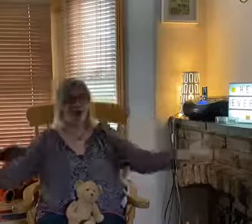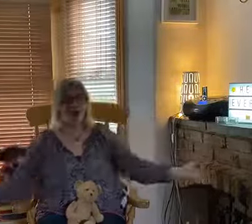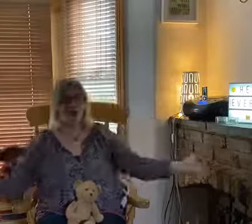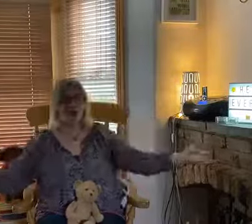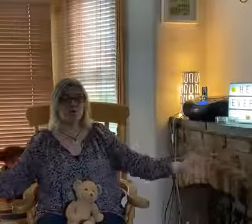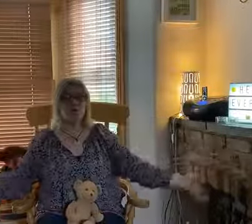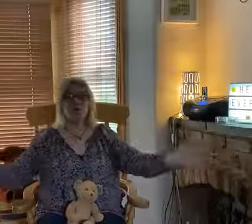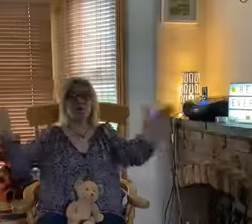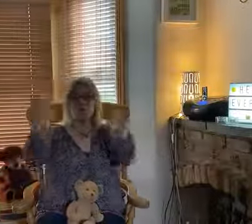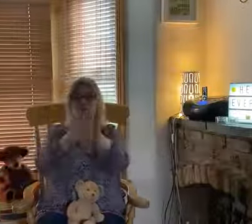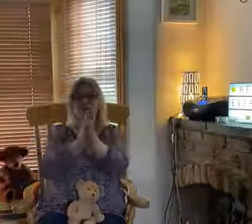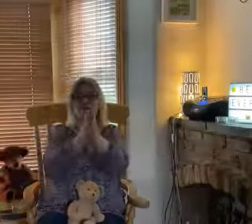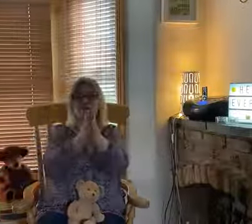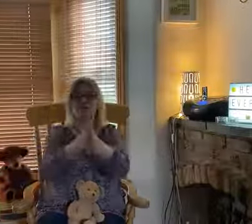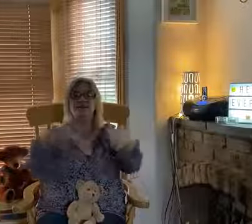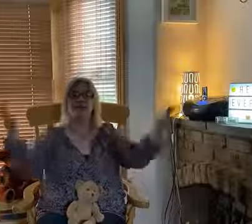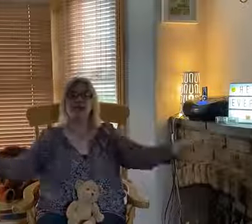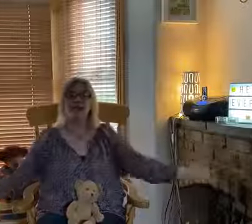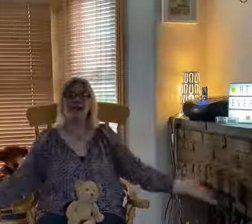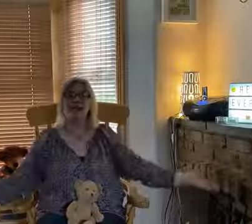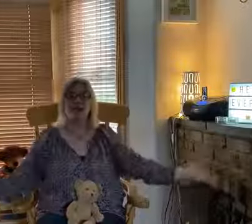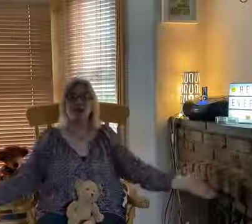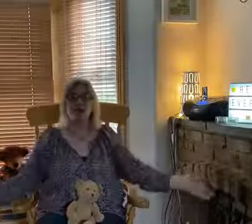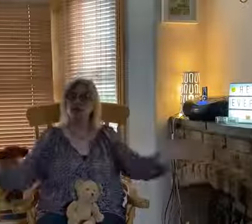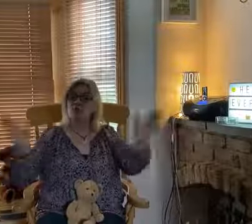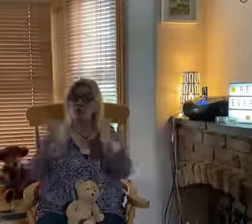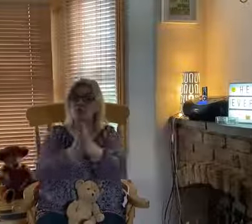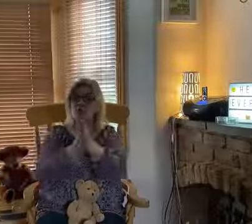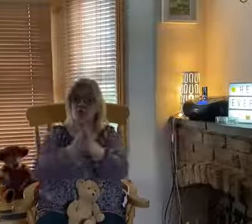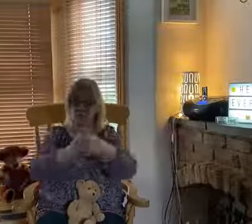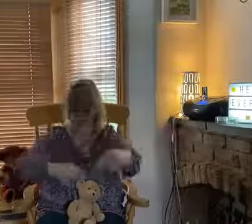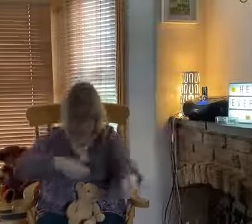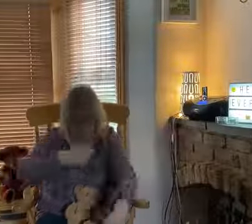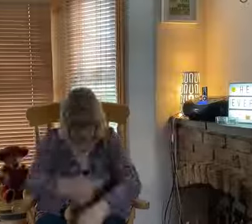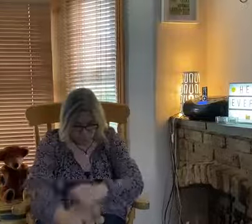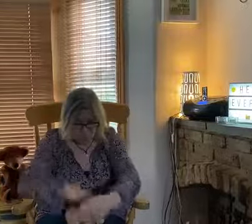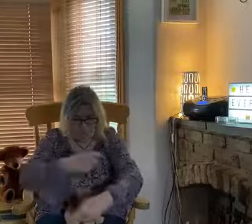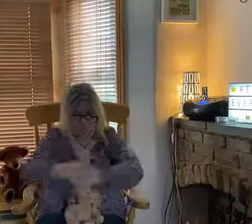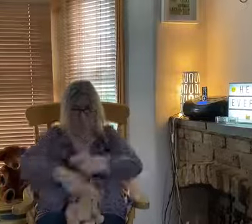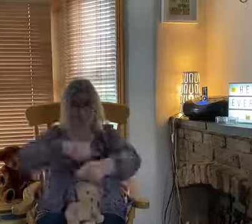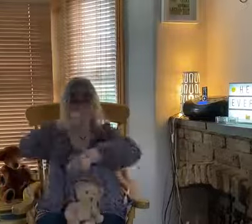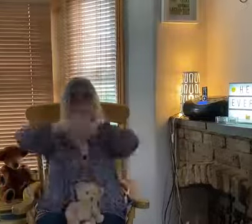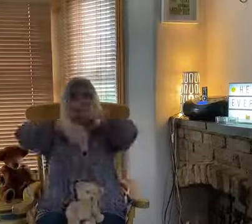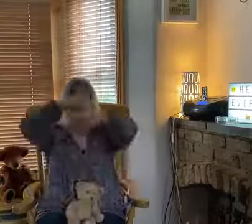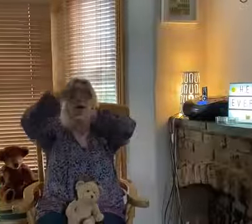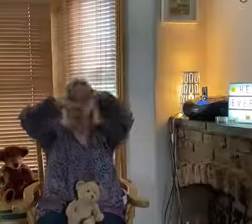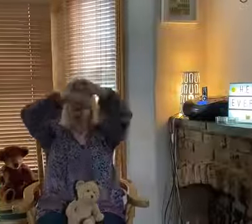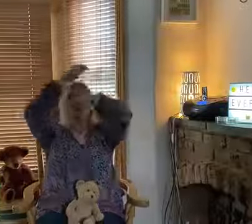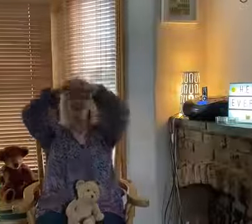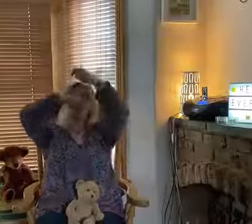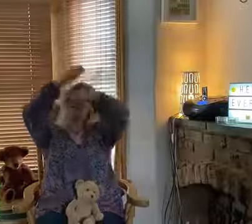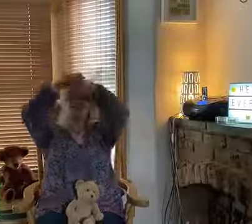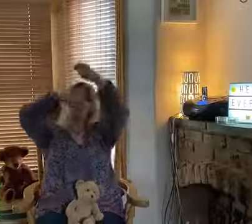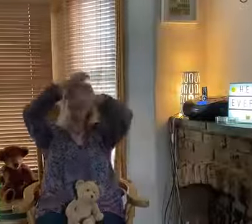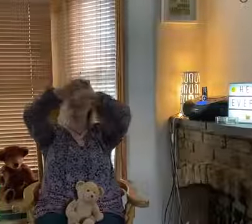Open, shut them. Can you roll them up? Roll them up like this.